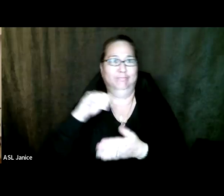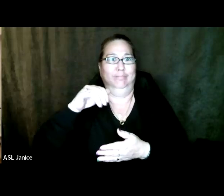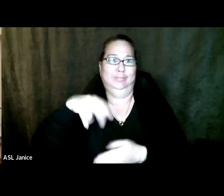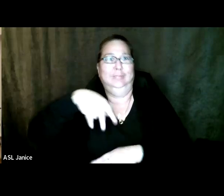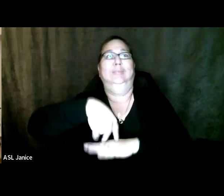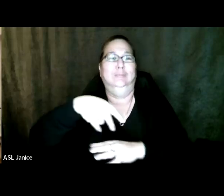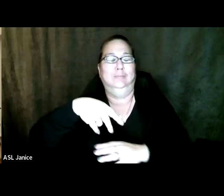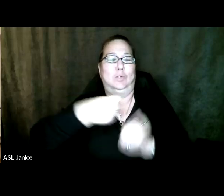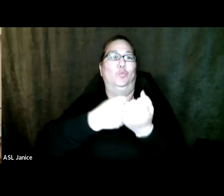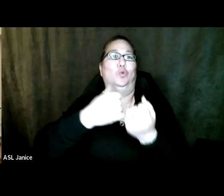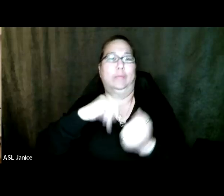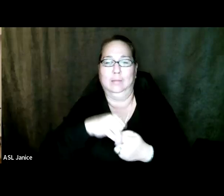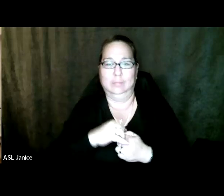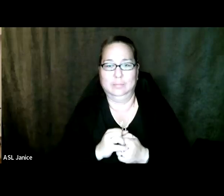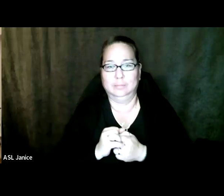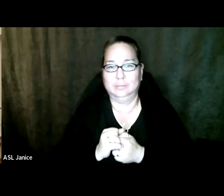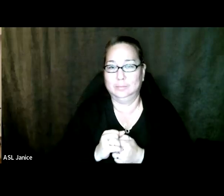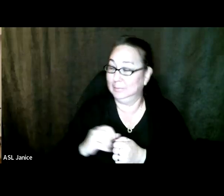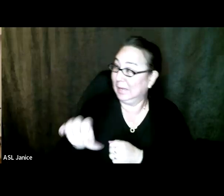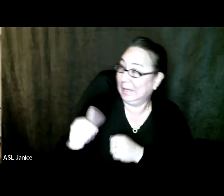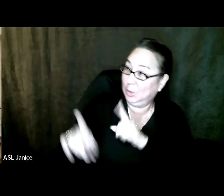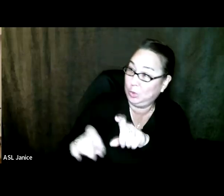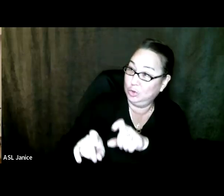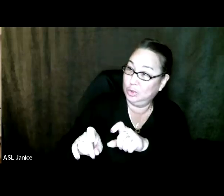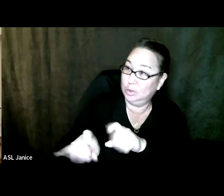Any additional questions, comments?